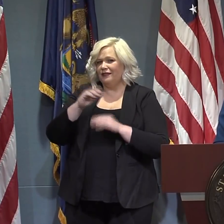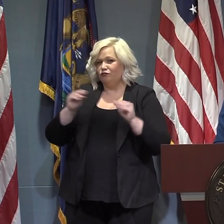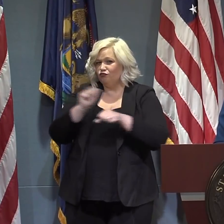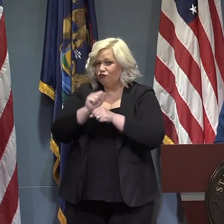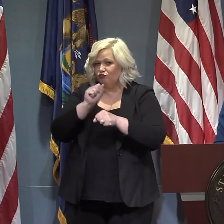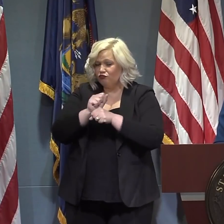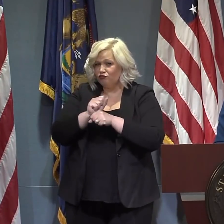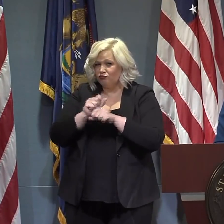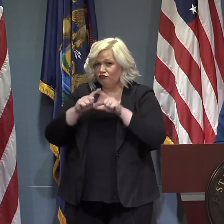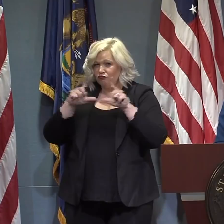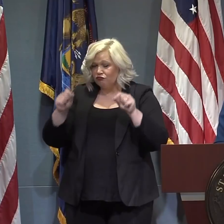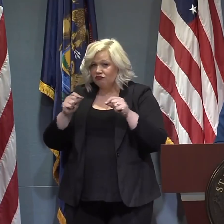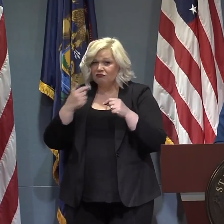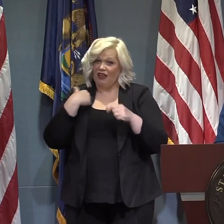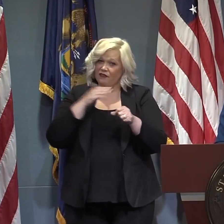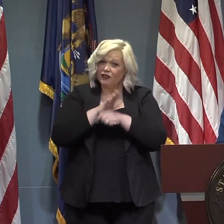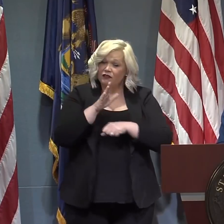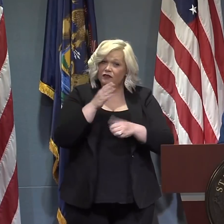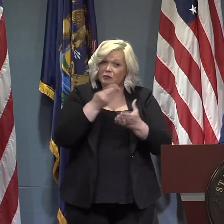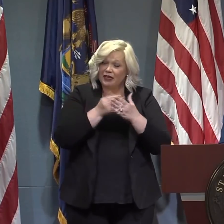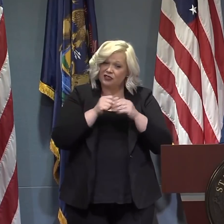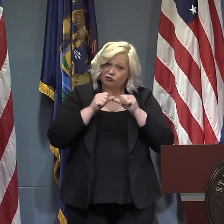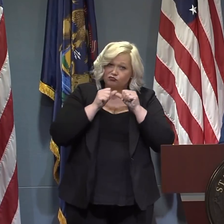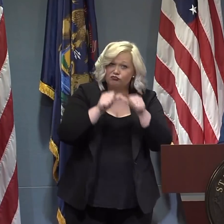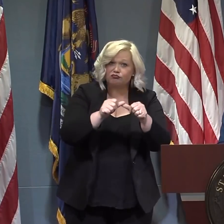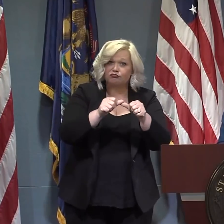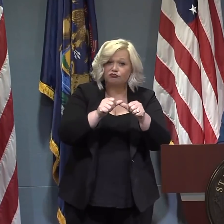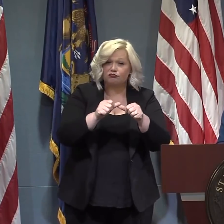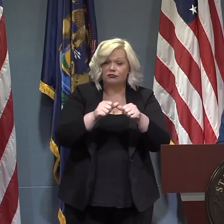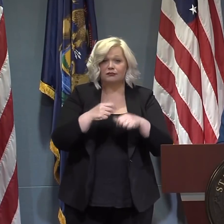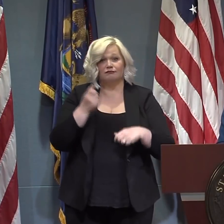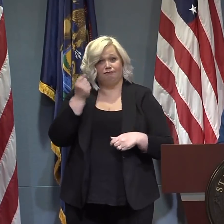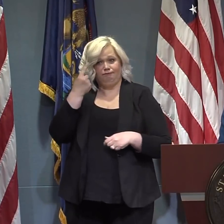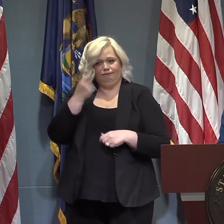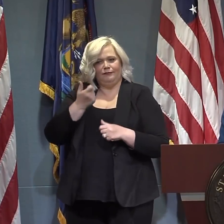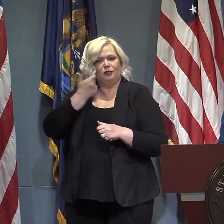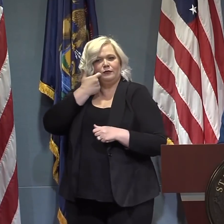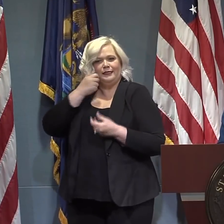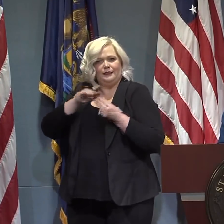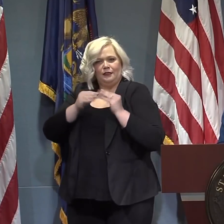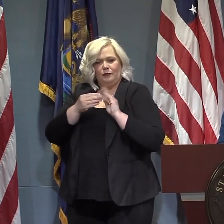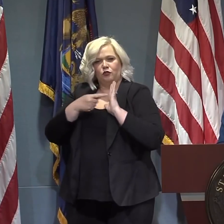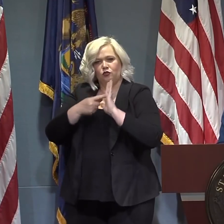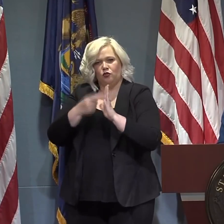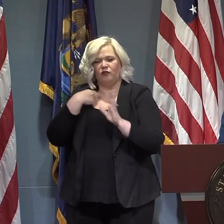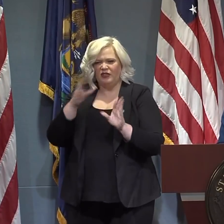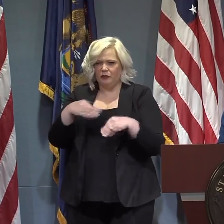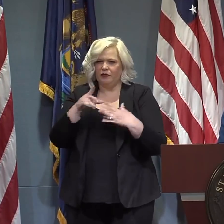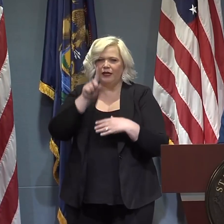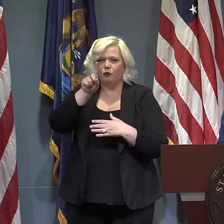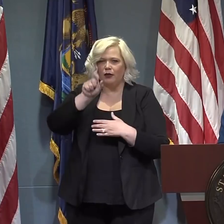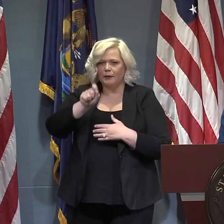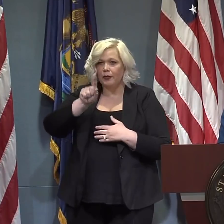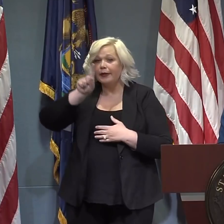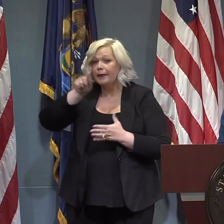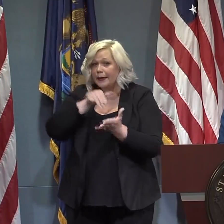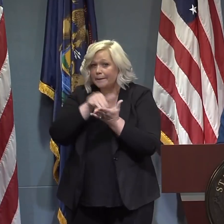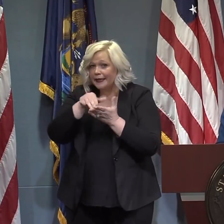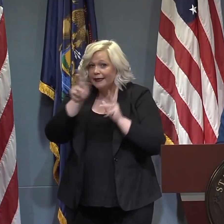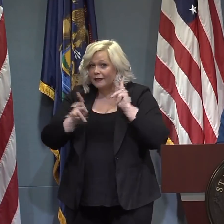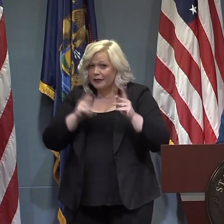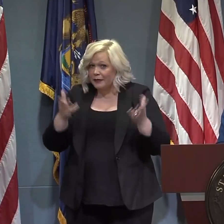money in the UIA fund? So our latest numbers show that we have provided more than 1.1 million